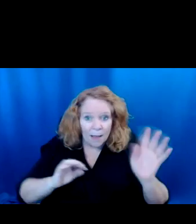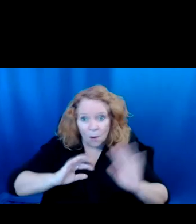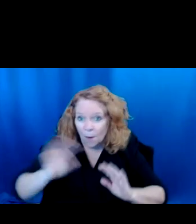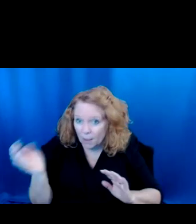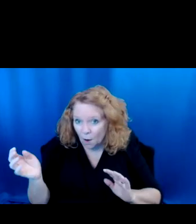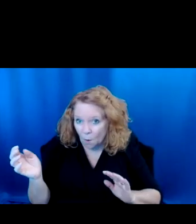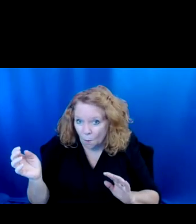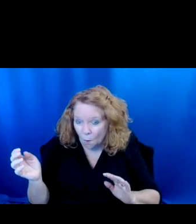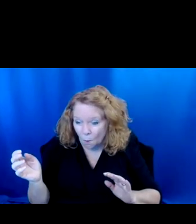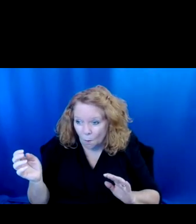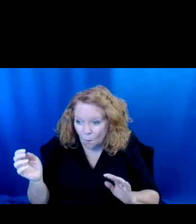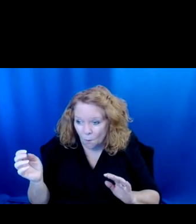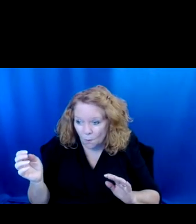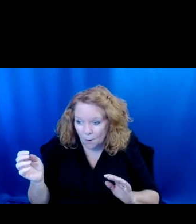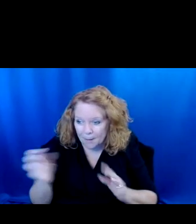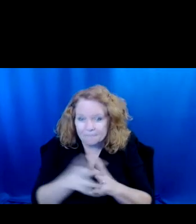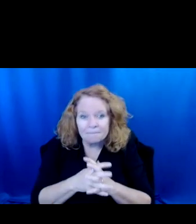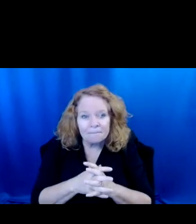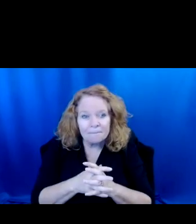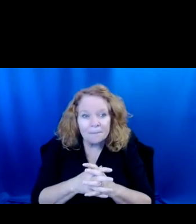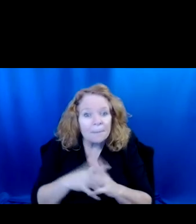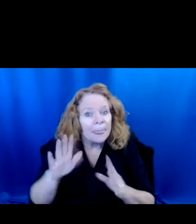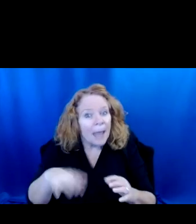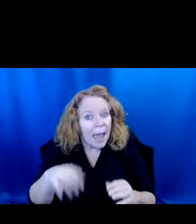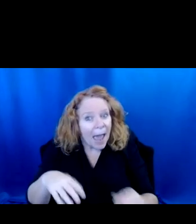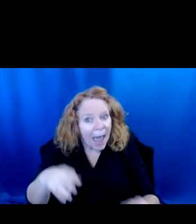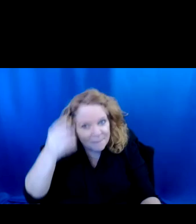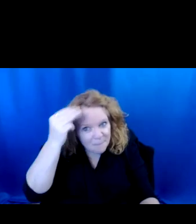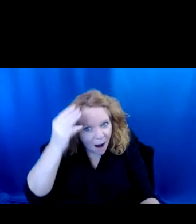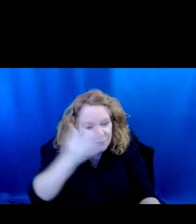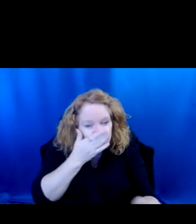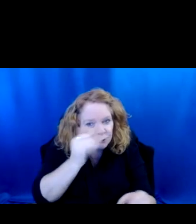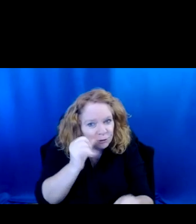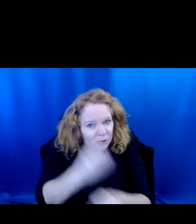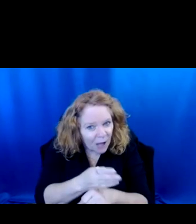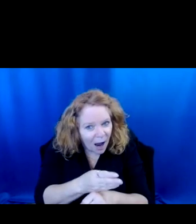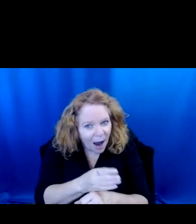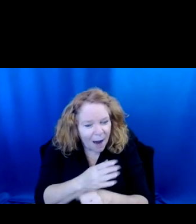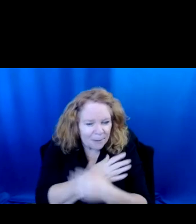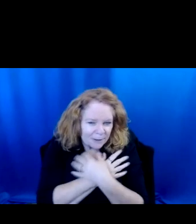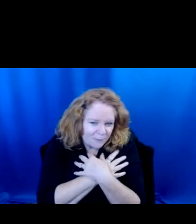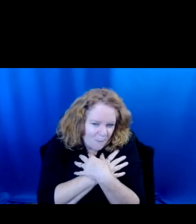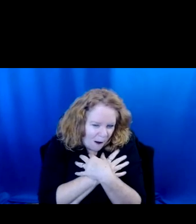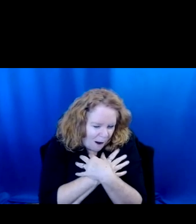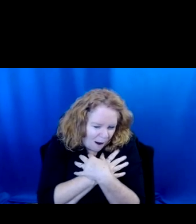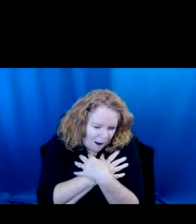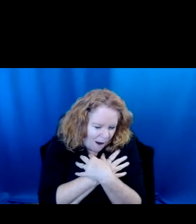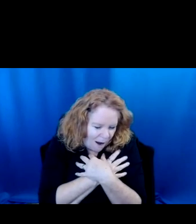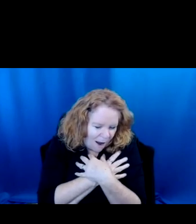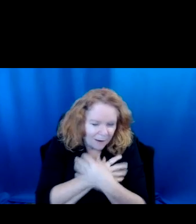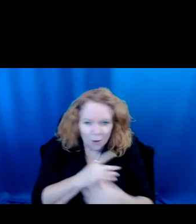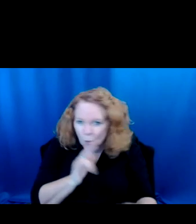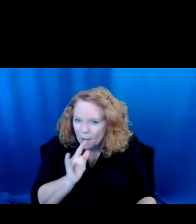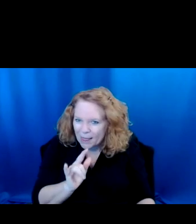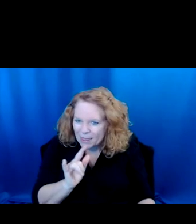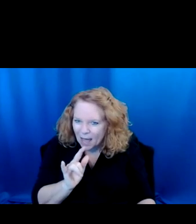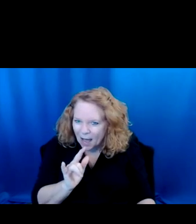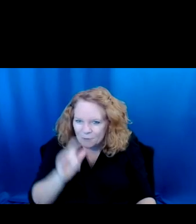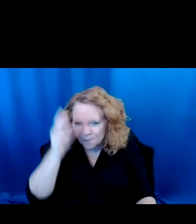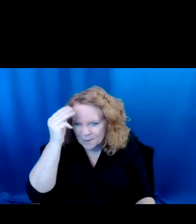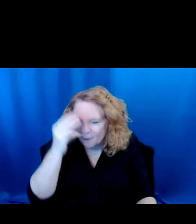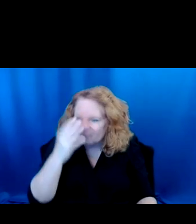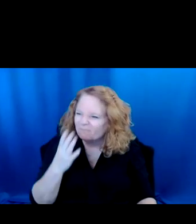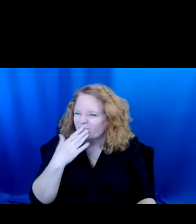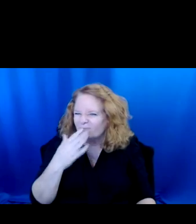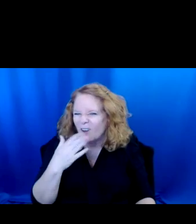hello, hello. Big Marvin, that was great. Give Marvin a big hug. Ah, we love you, Big Marvin. Oh, thanks, Gwynny